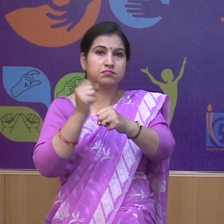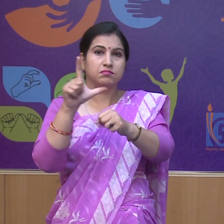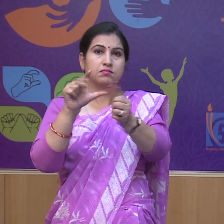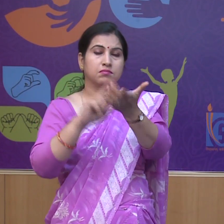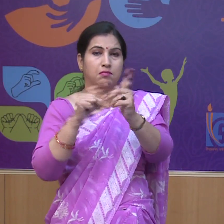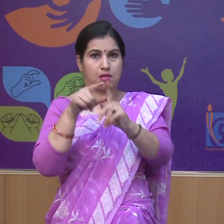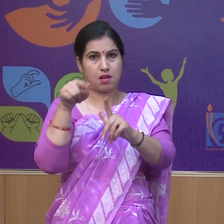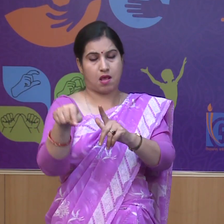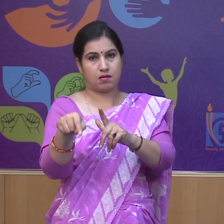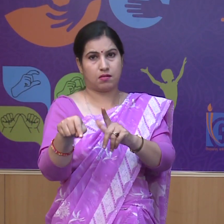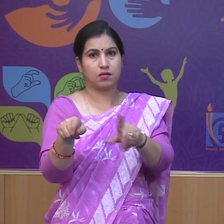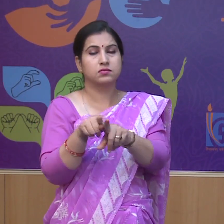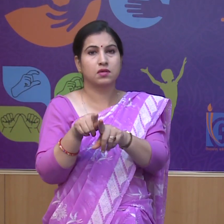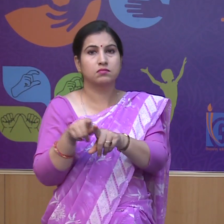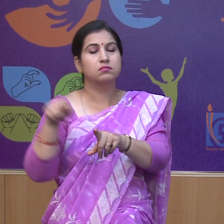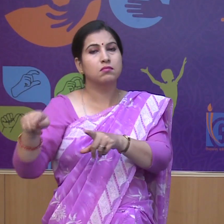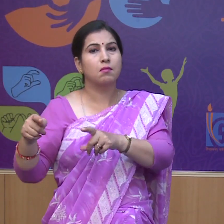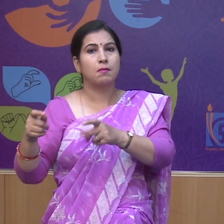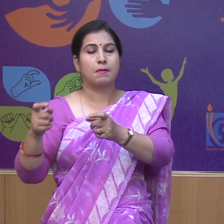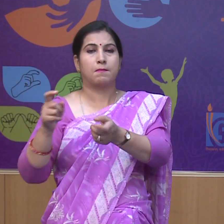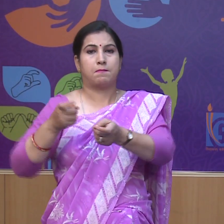as a British pensioner.